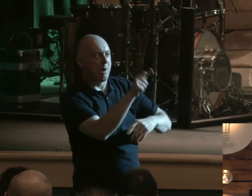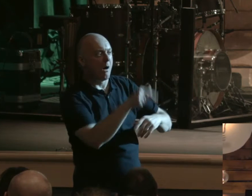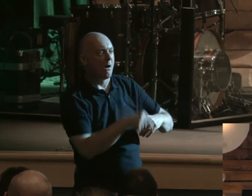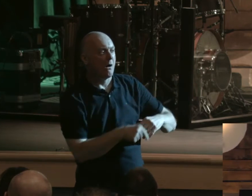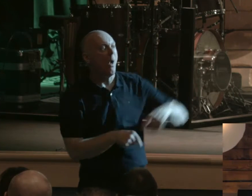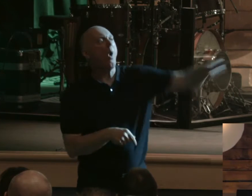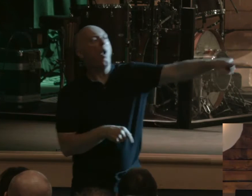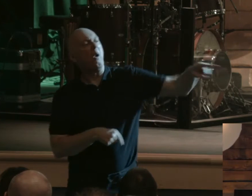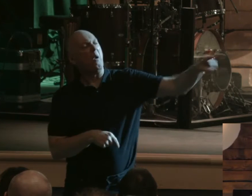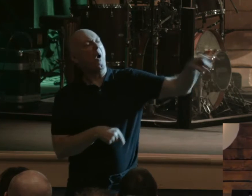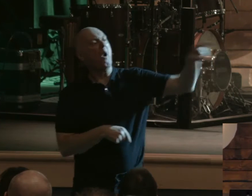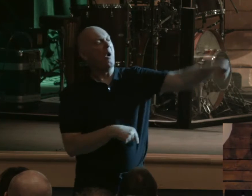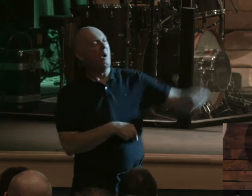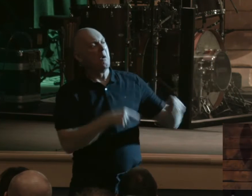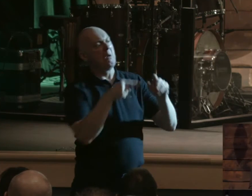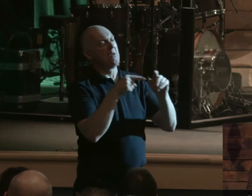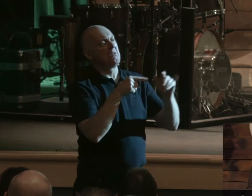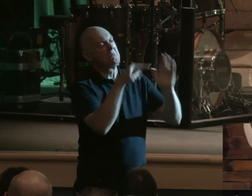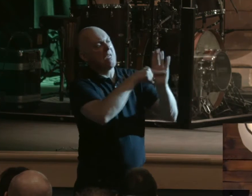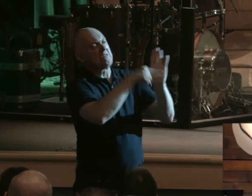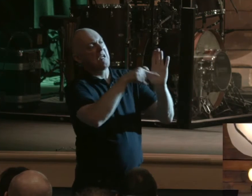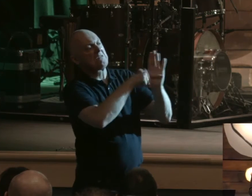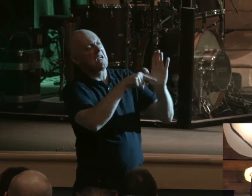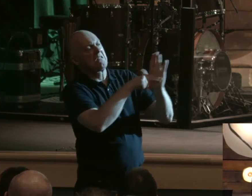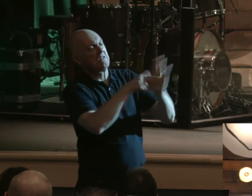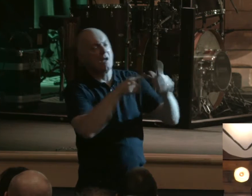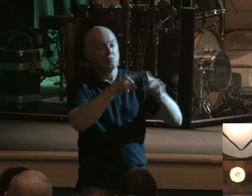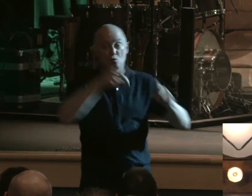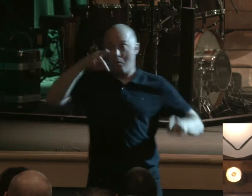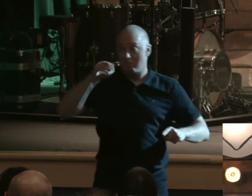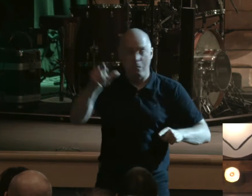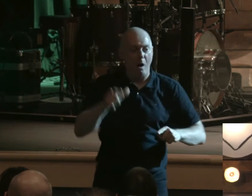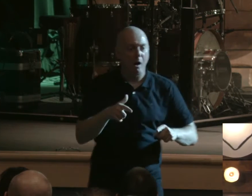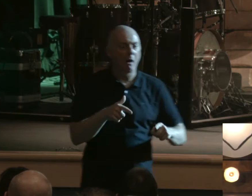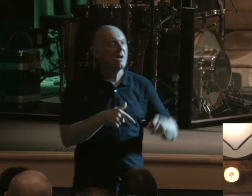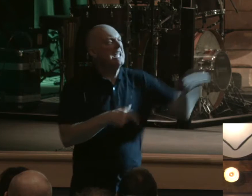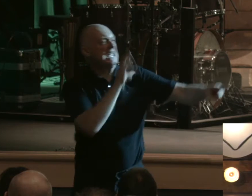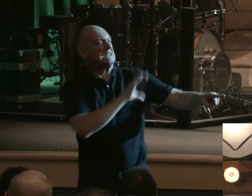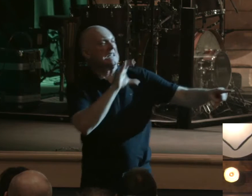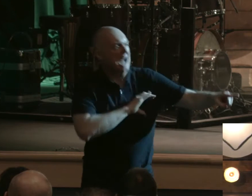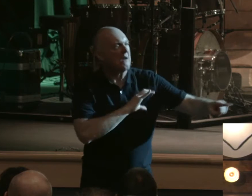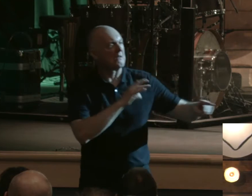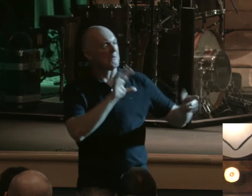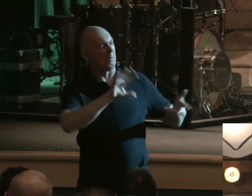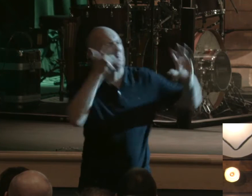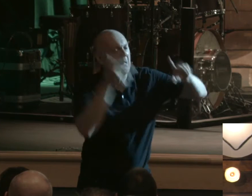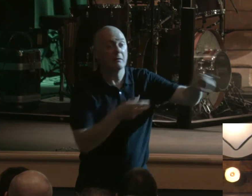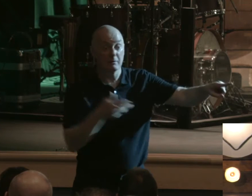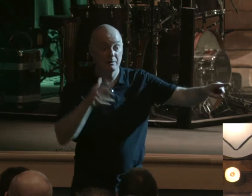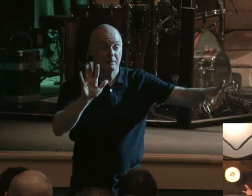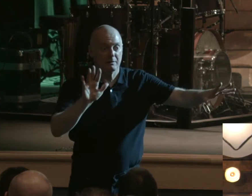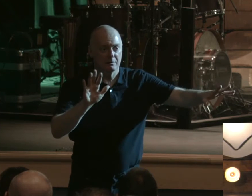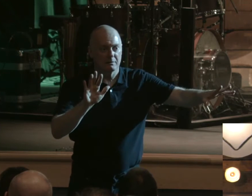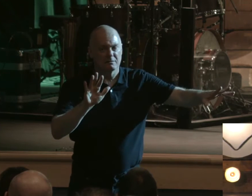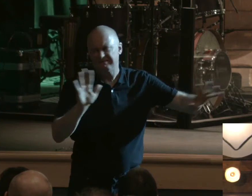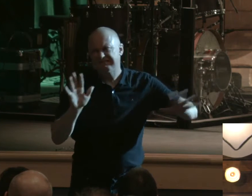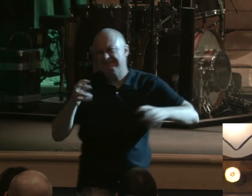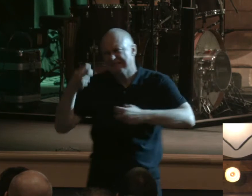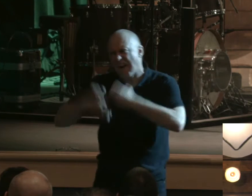say something he wasn't saying. They were trying to discredit him. They were trying to cause his character to be blemished. That's